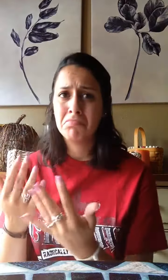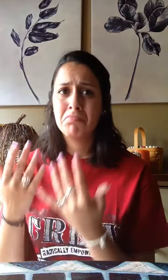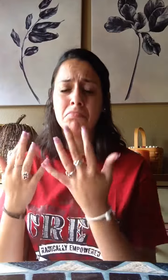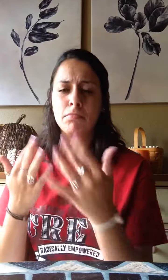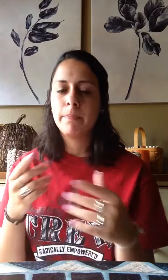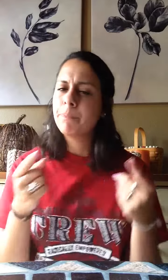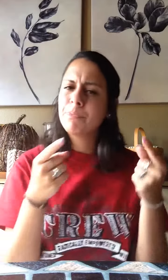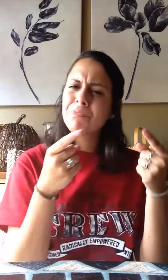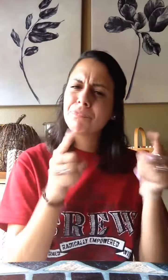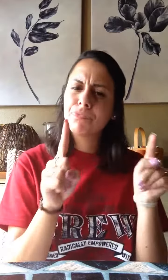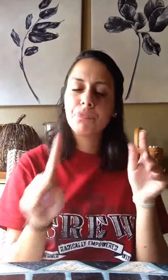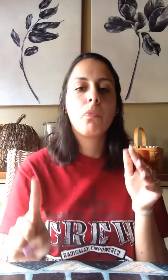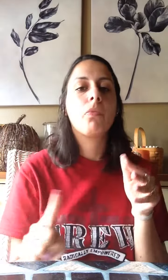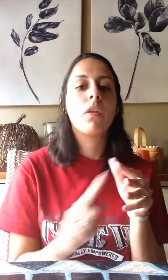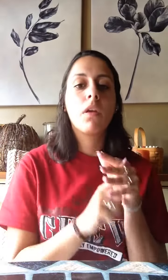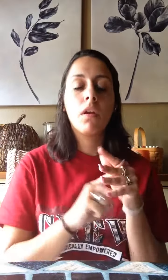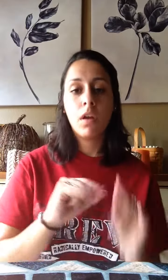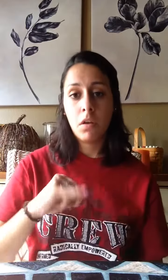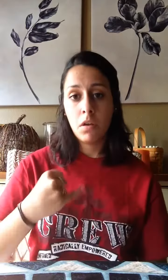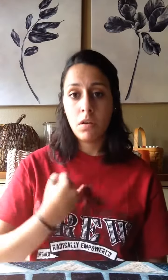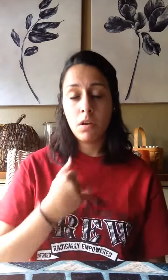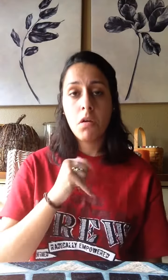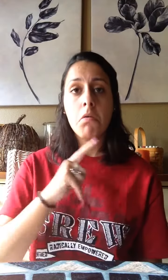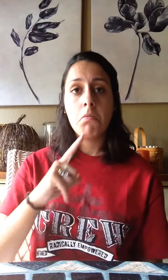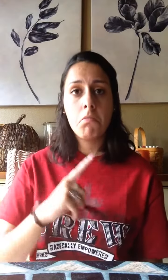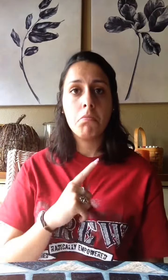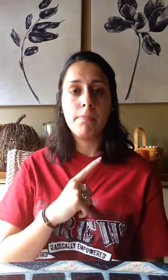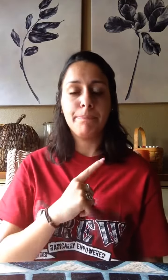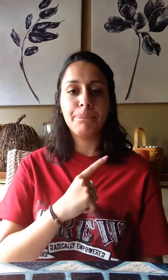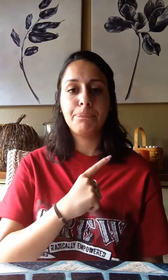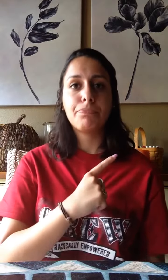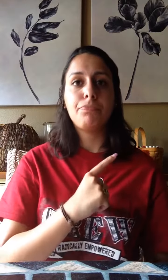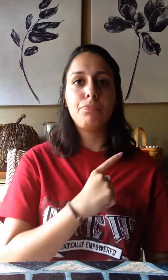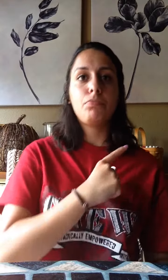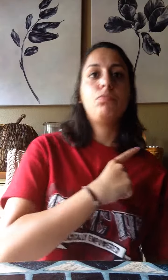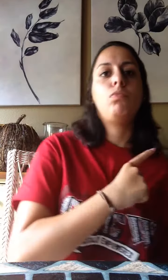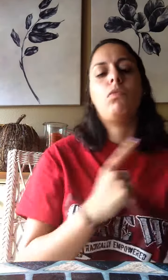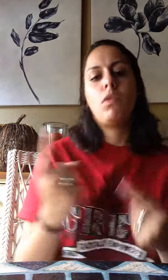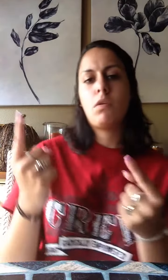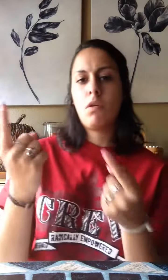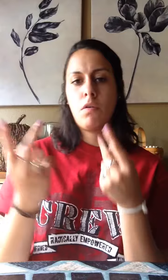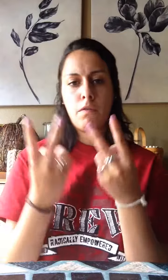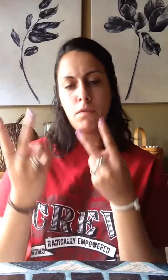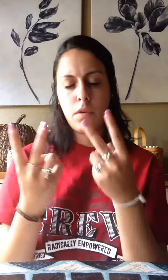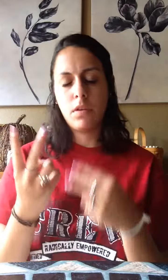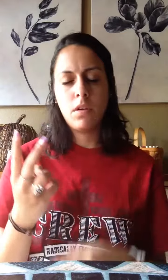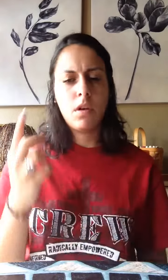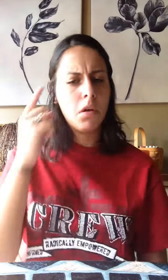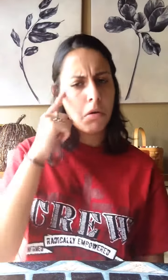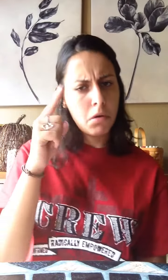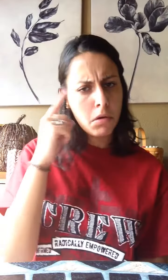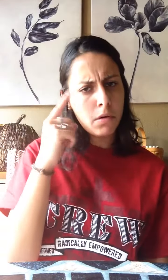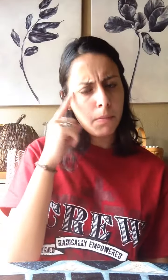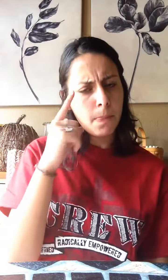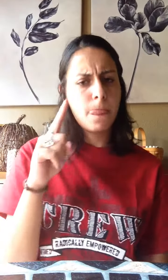point he's got to take some shots down the field. But I think there's still a lot of time left in this game, still a foot with the running game, and keep that defense on. Two plays that